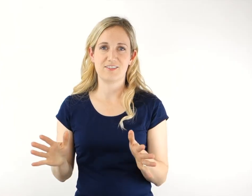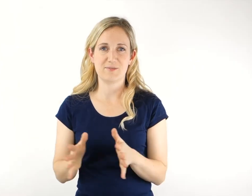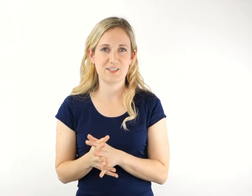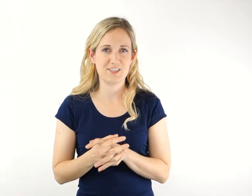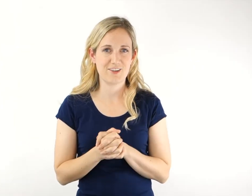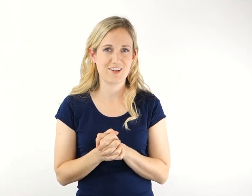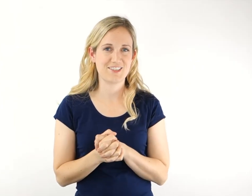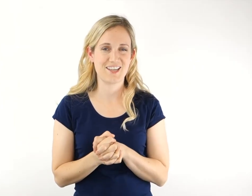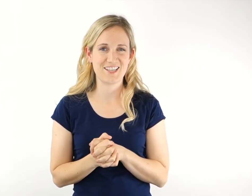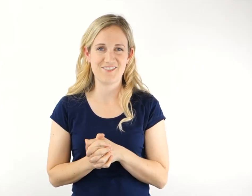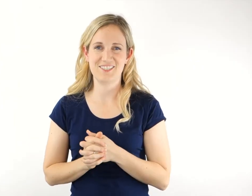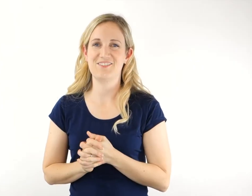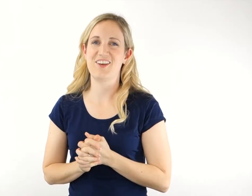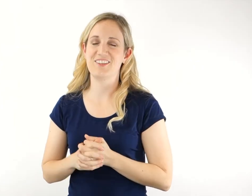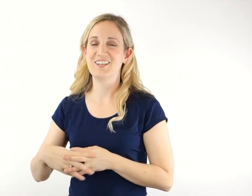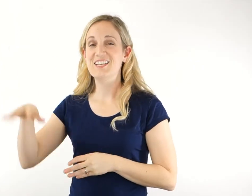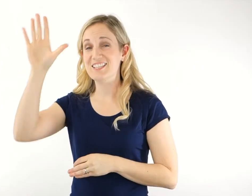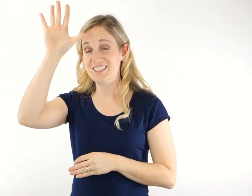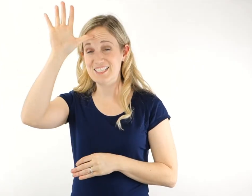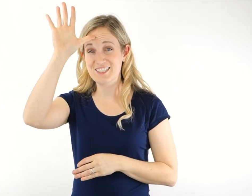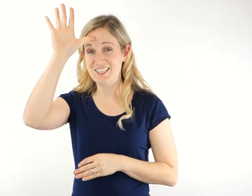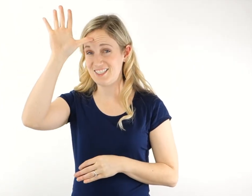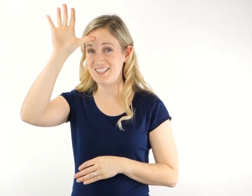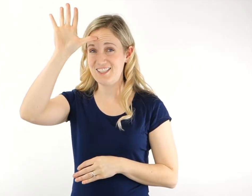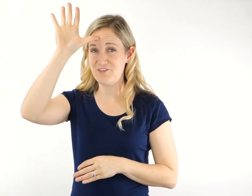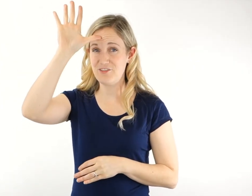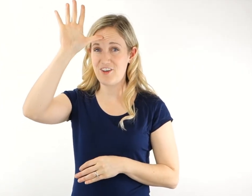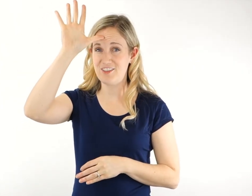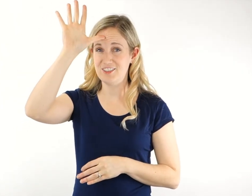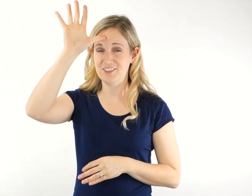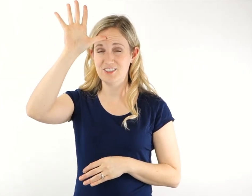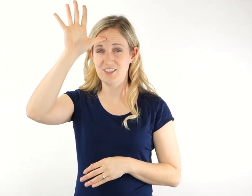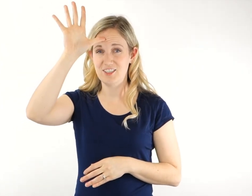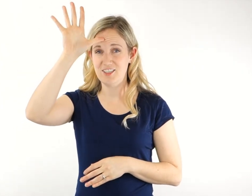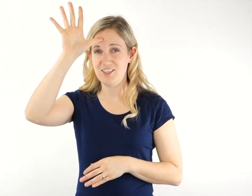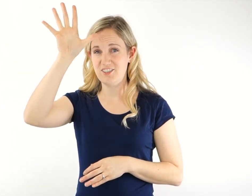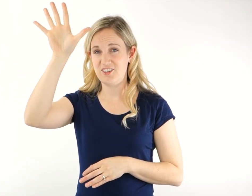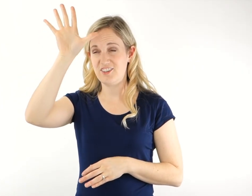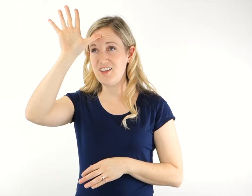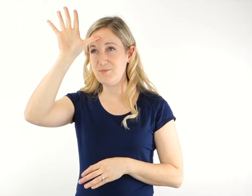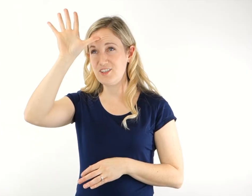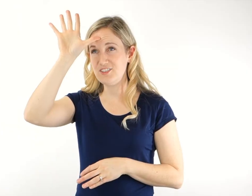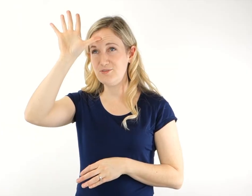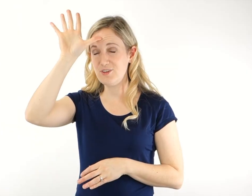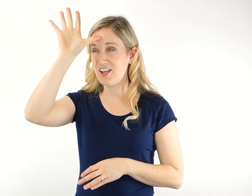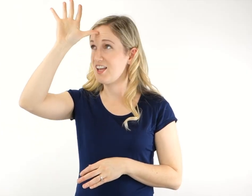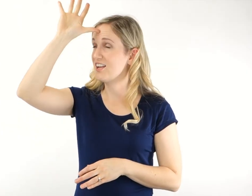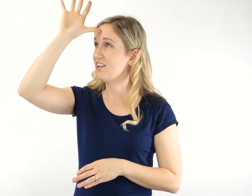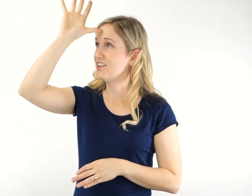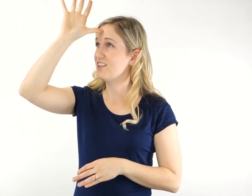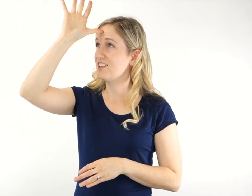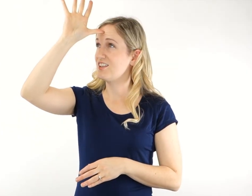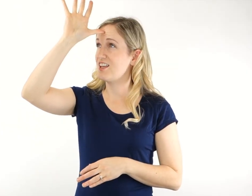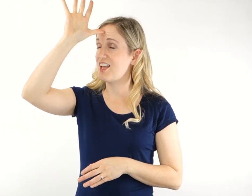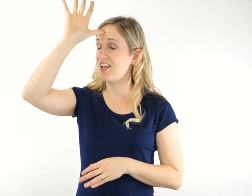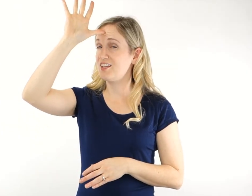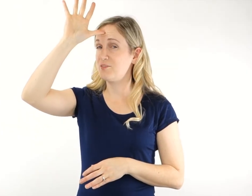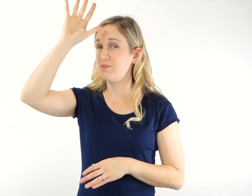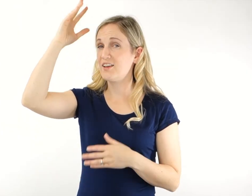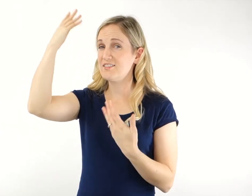Let me teach you how to sign Heavenly Father. This is the sign for Father. So your thumbs on your forehead. And because